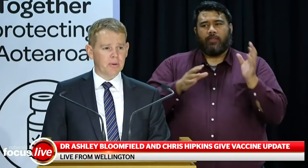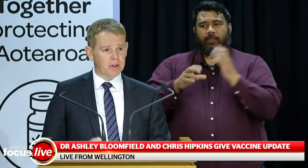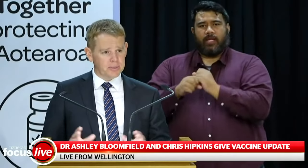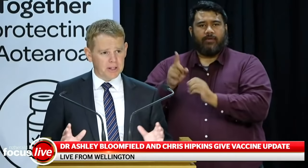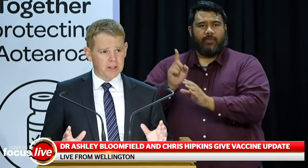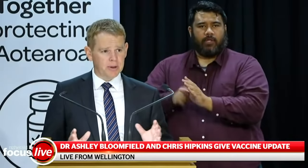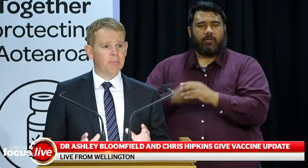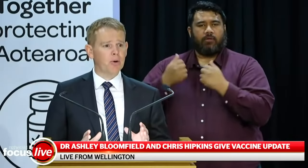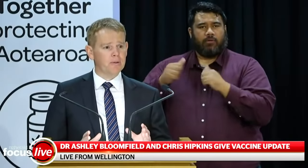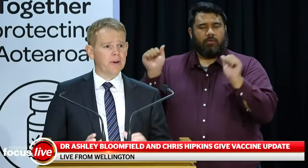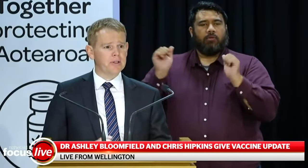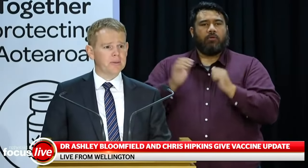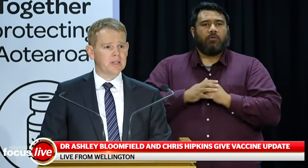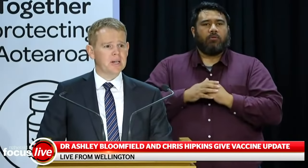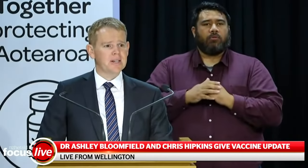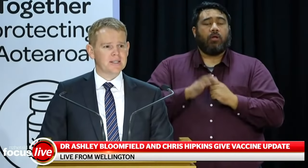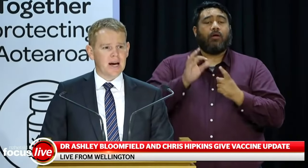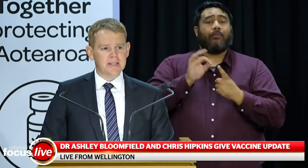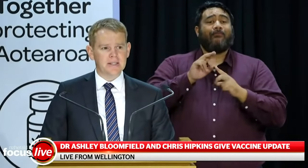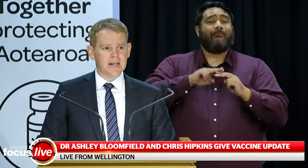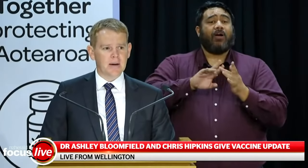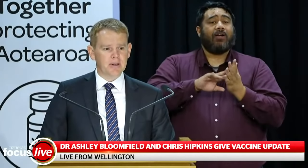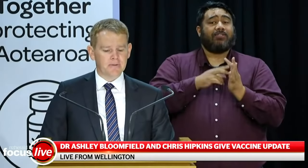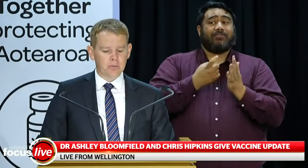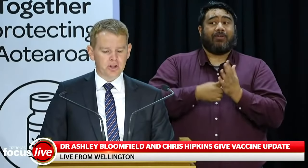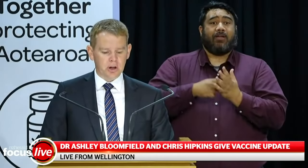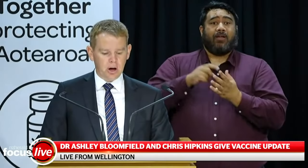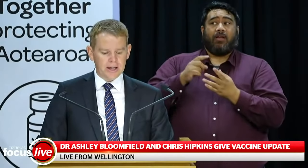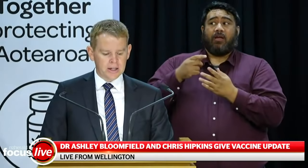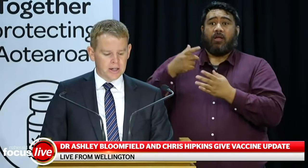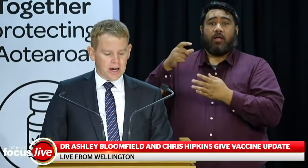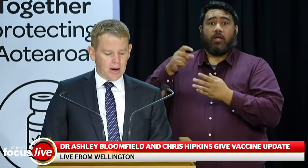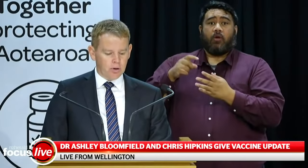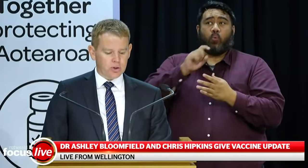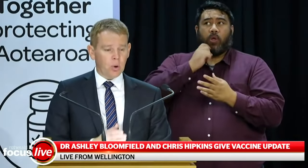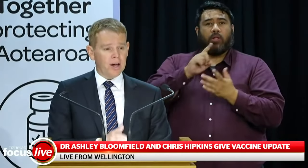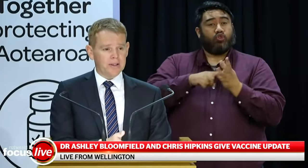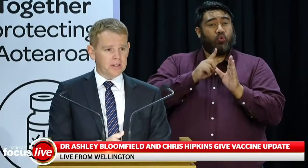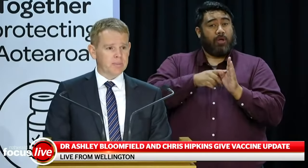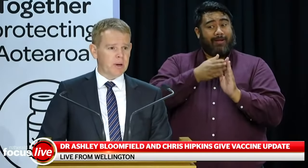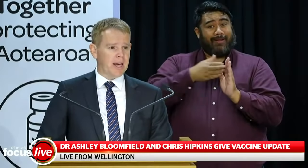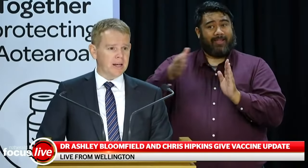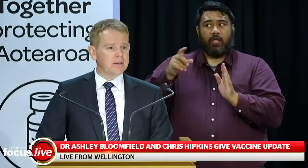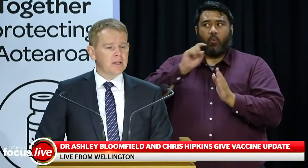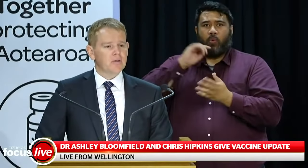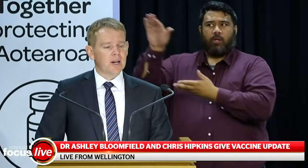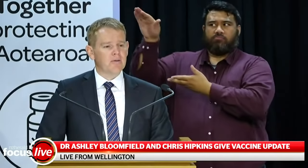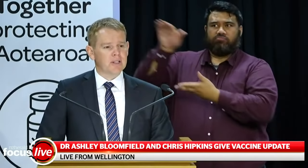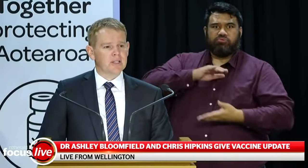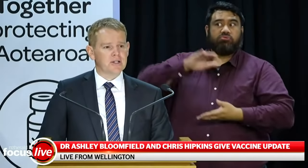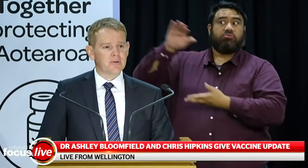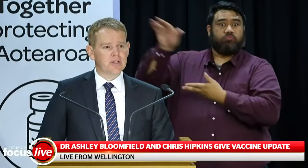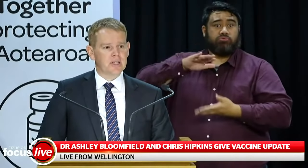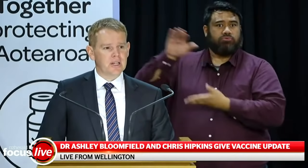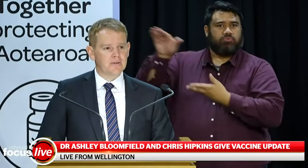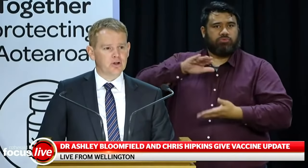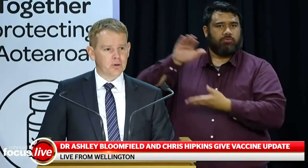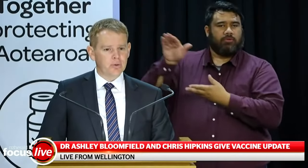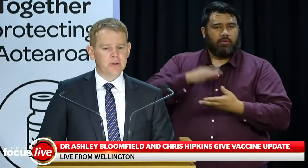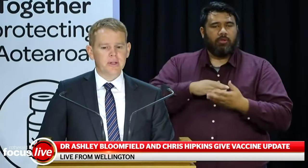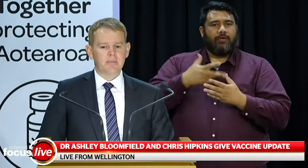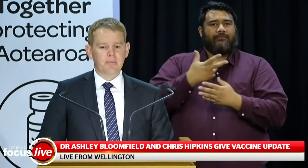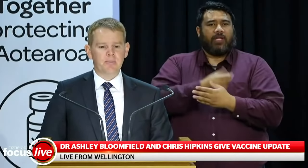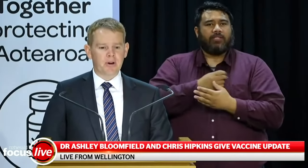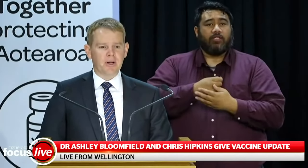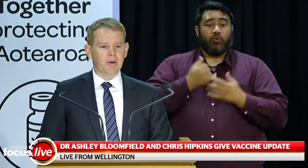track. We're expecting the big bulk of those to be starting to come in from July, which is why this plan really runs us through to the end of